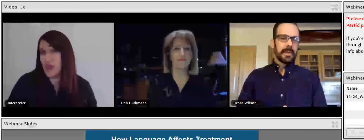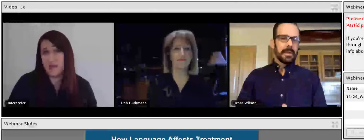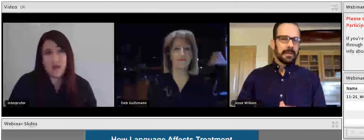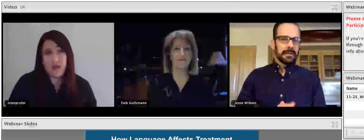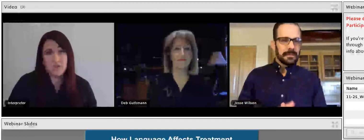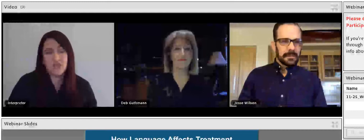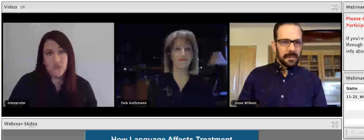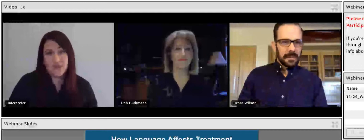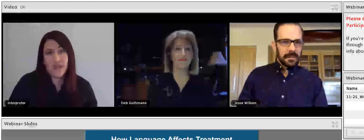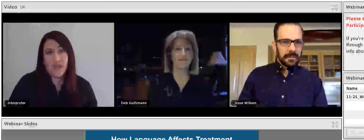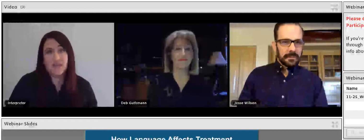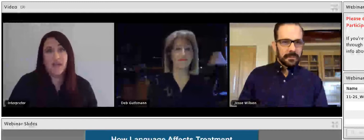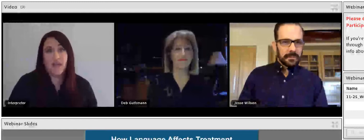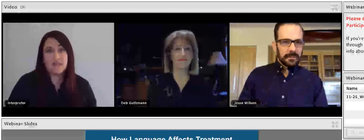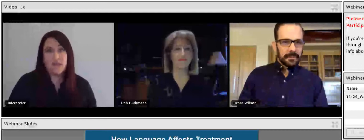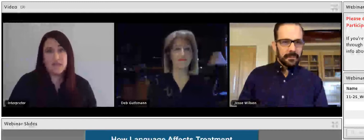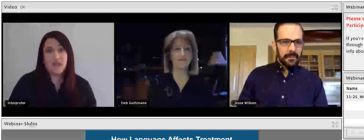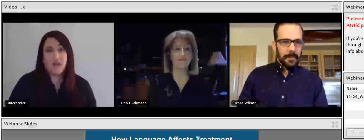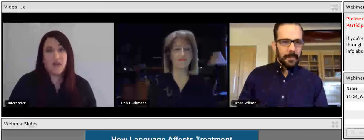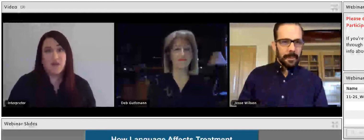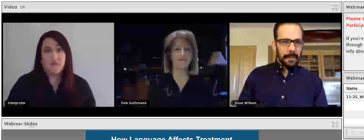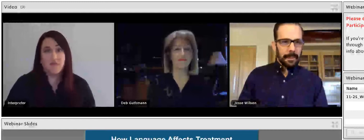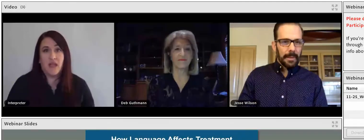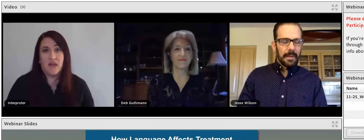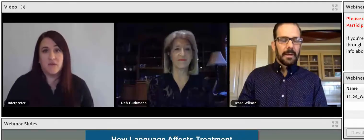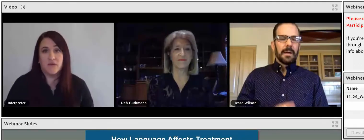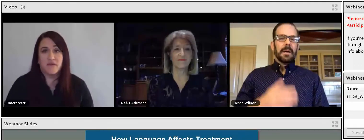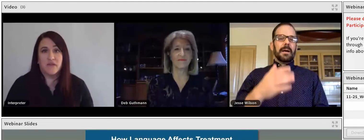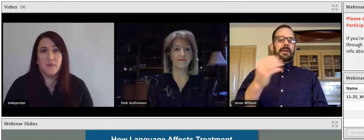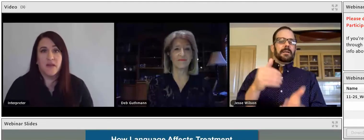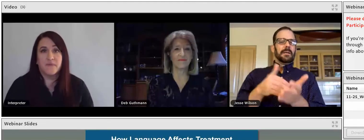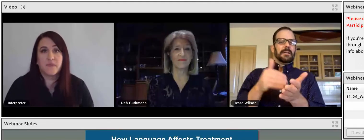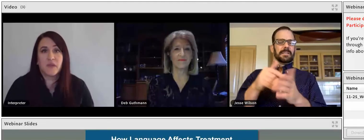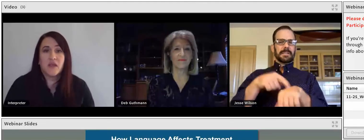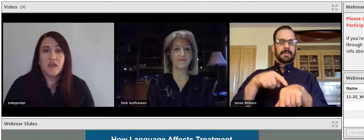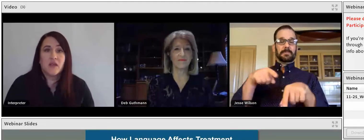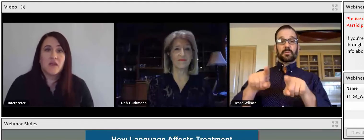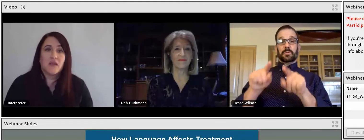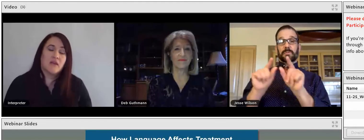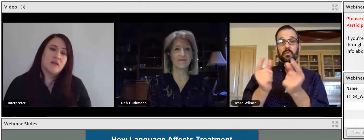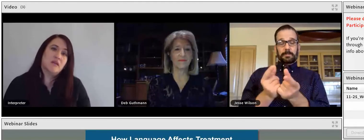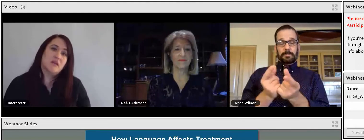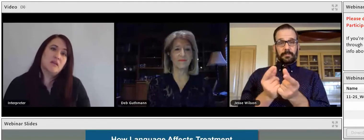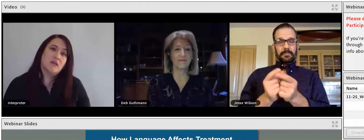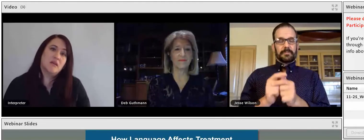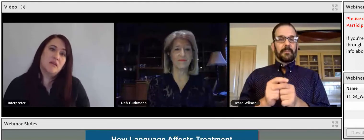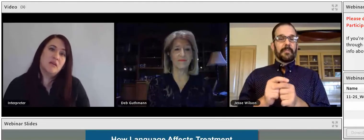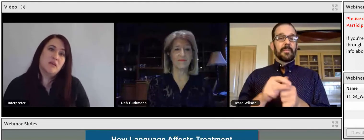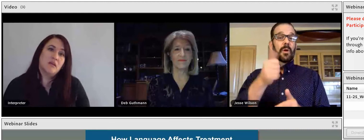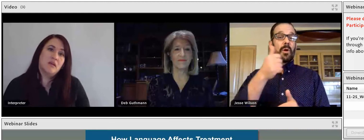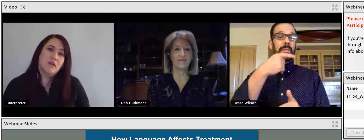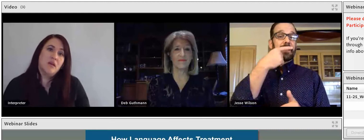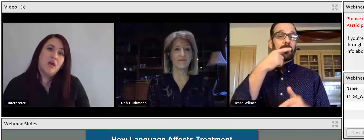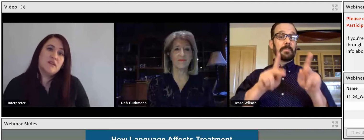So make sure that you do not allow them to use that as a means to get out of any sort of therapy.